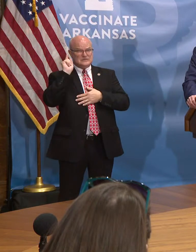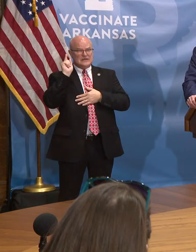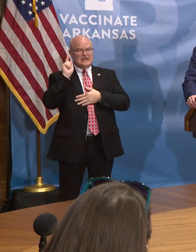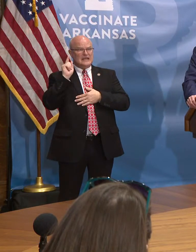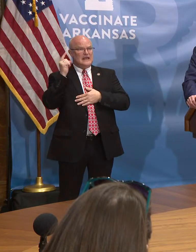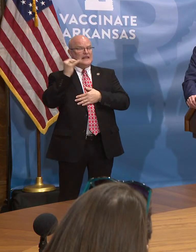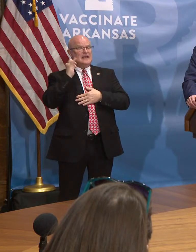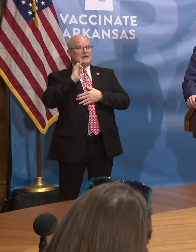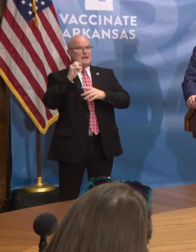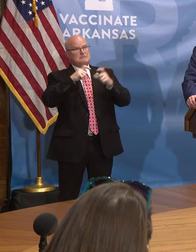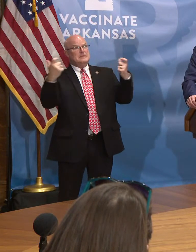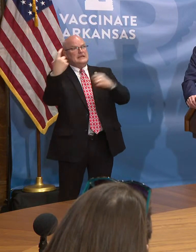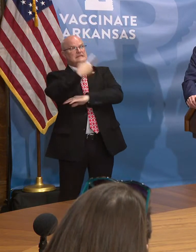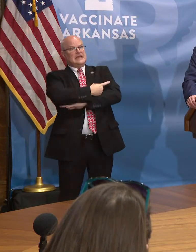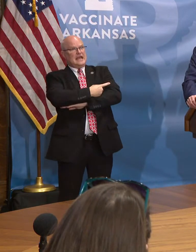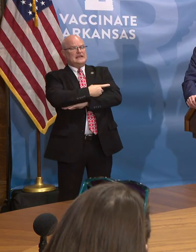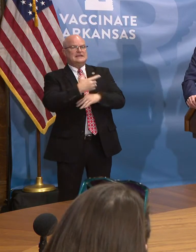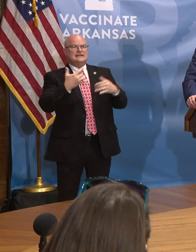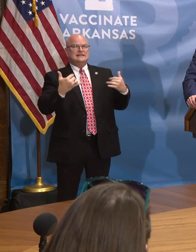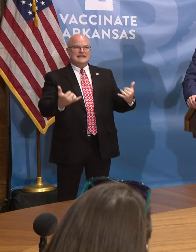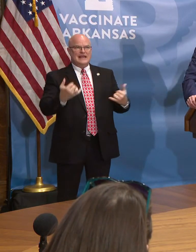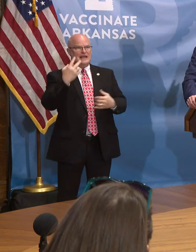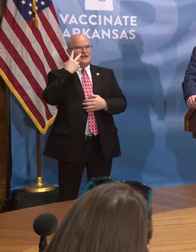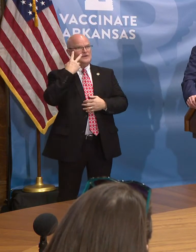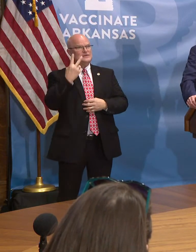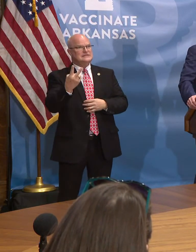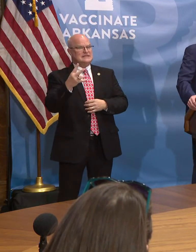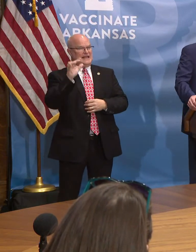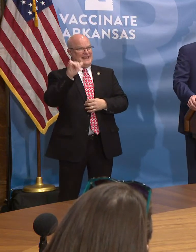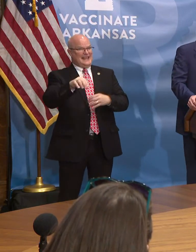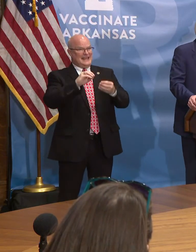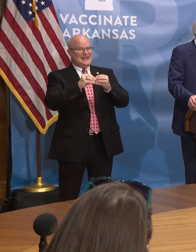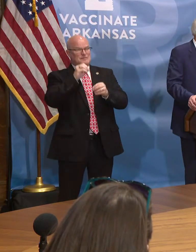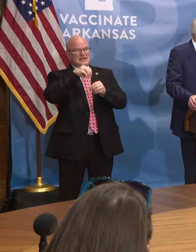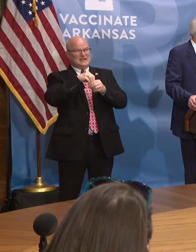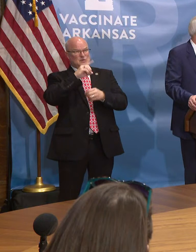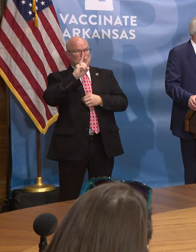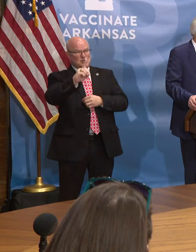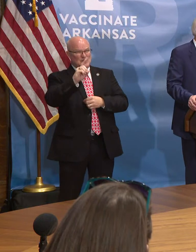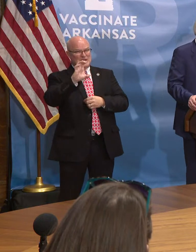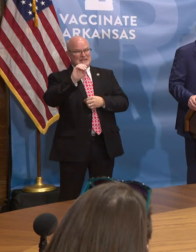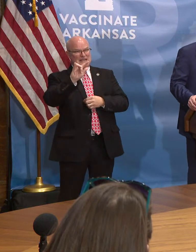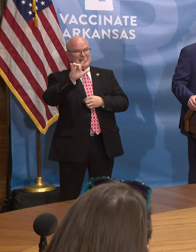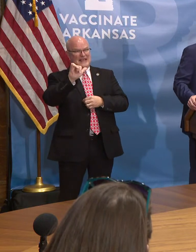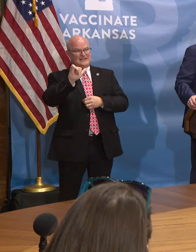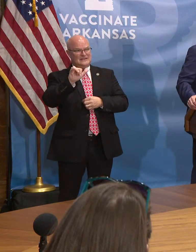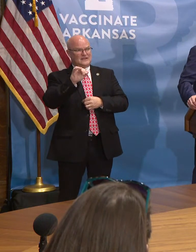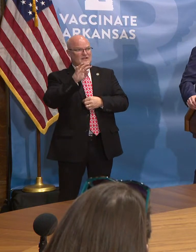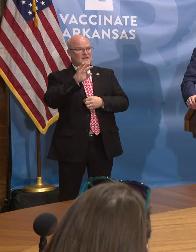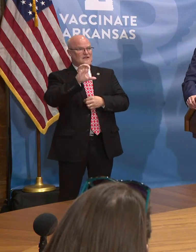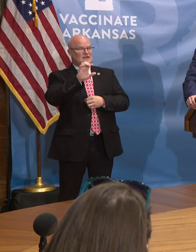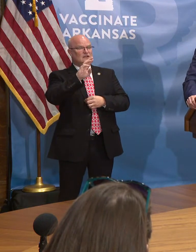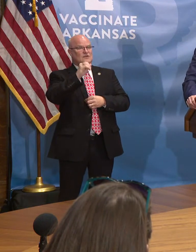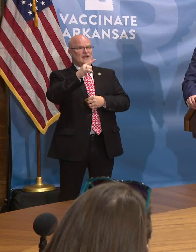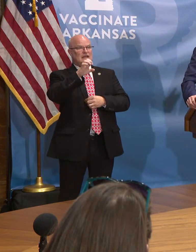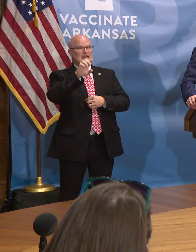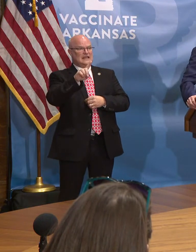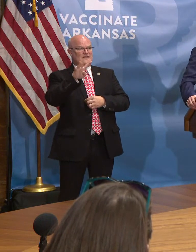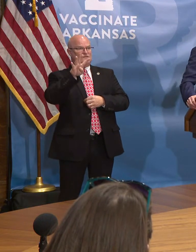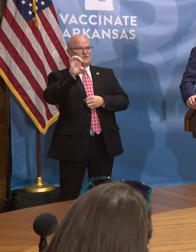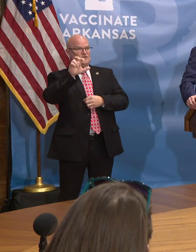been considered a big day. And here we see that number in one county, 439 in Craighead County.